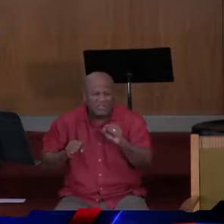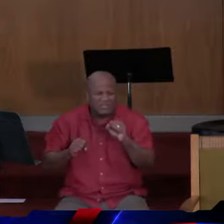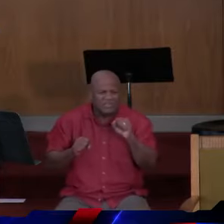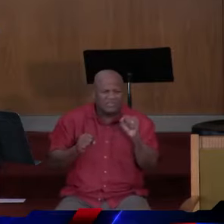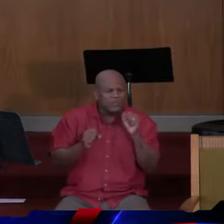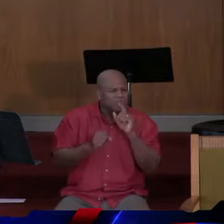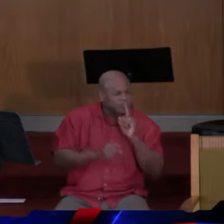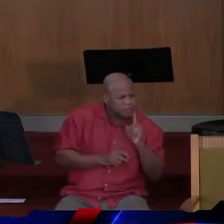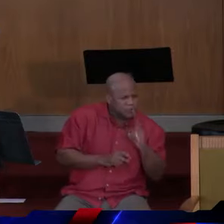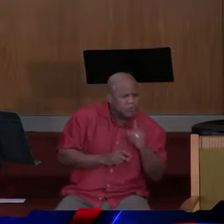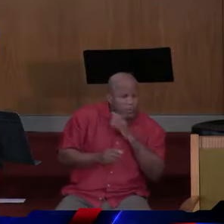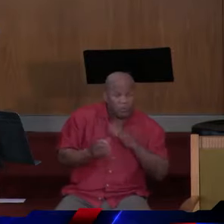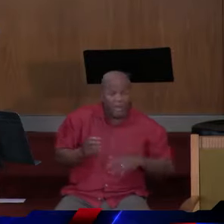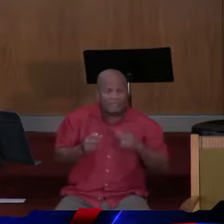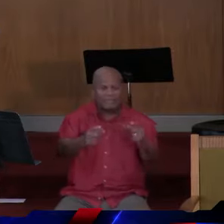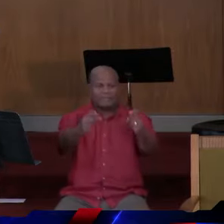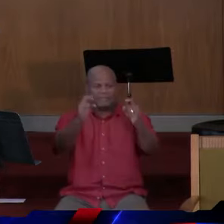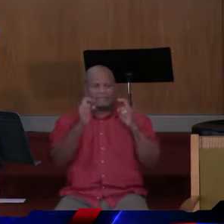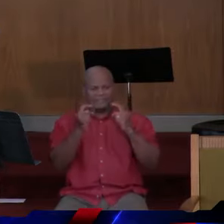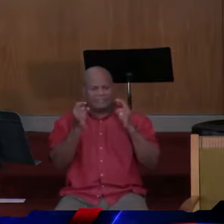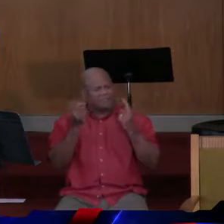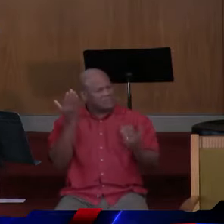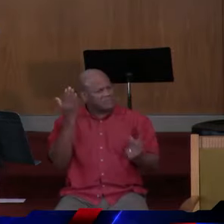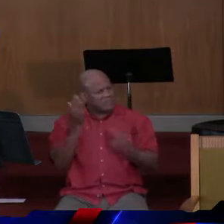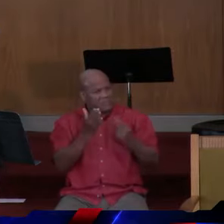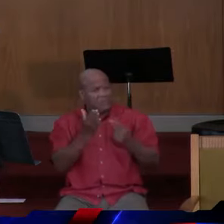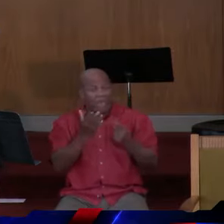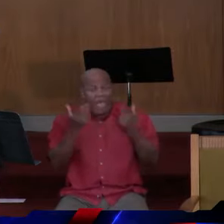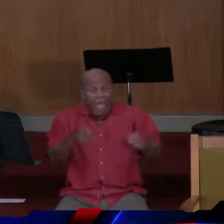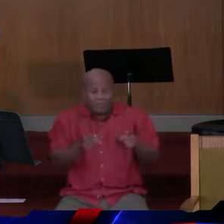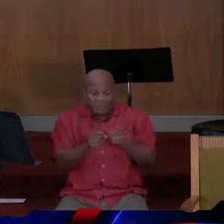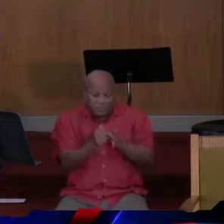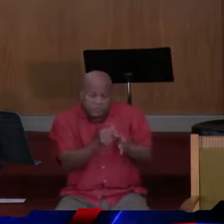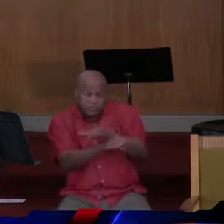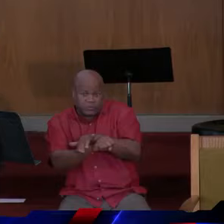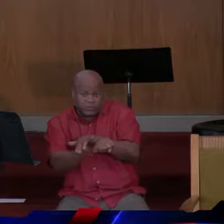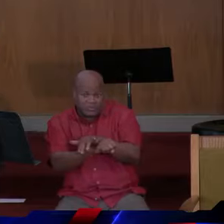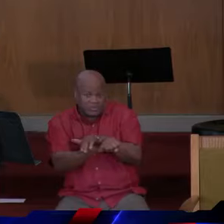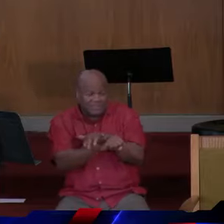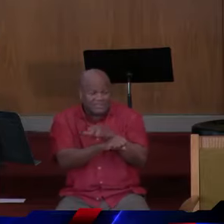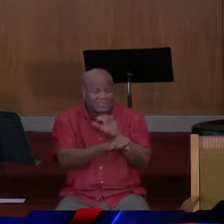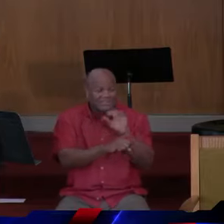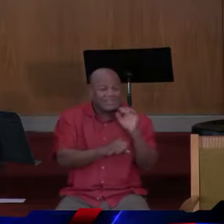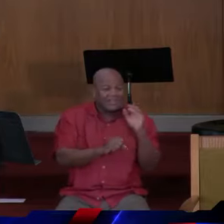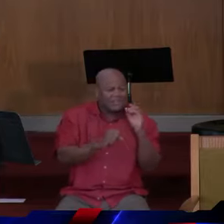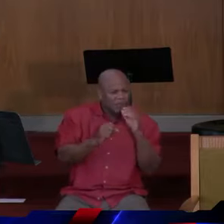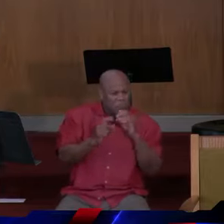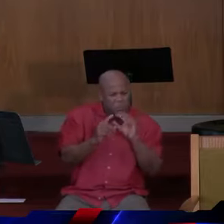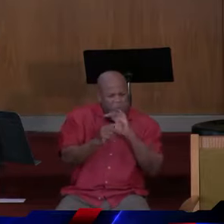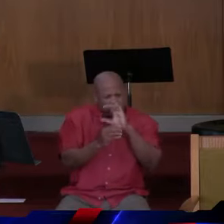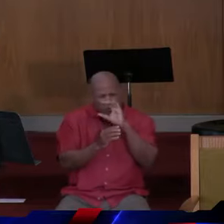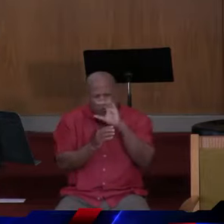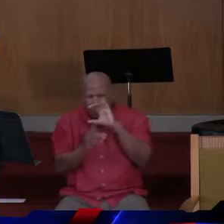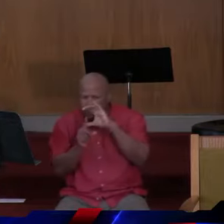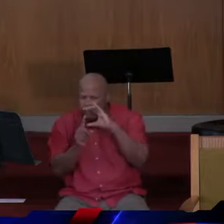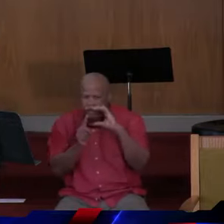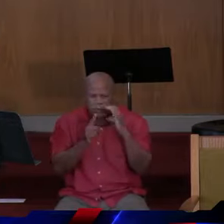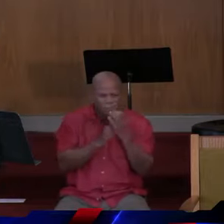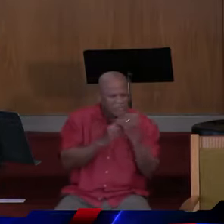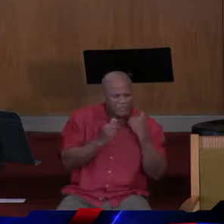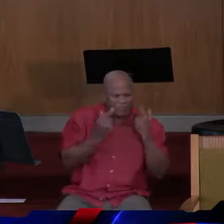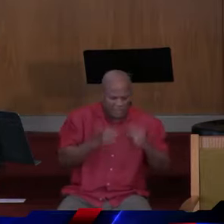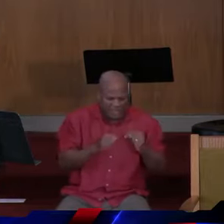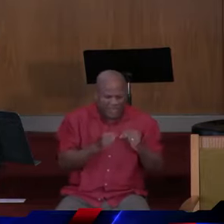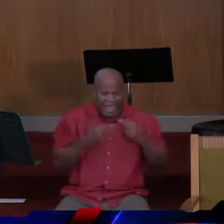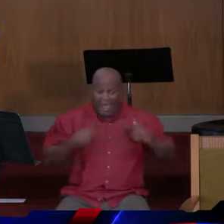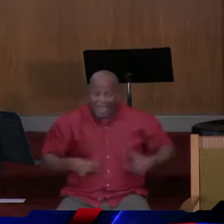us. Come on, somebody. In a COVID-19 culture, I'm taking practical steps to stay healthy,